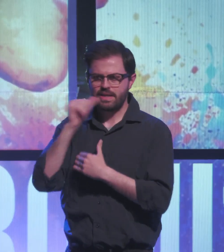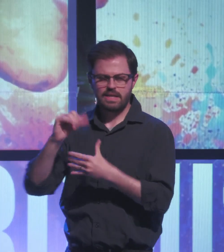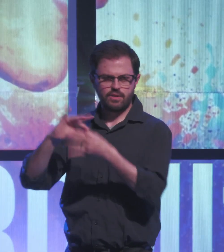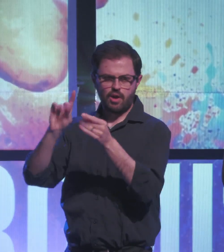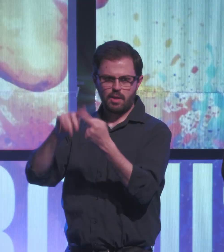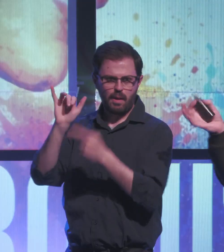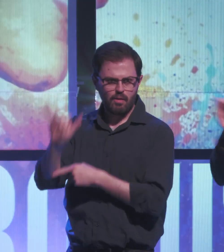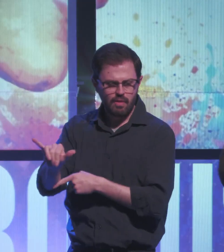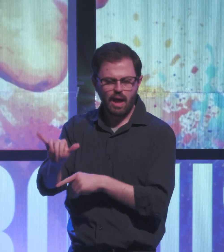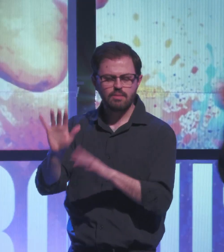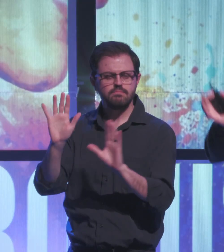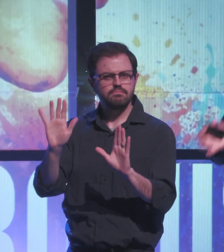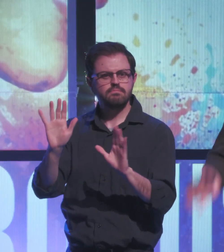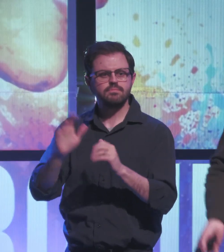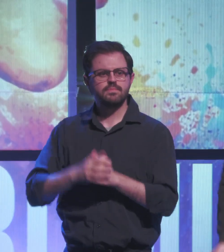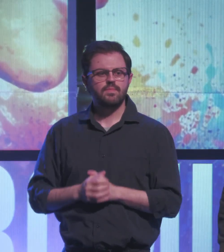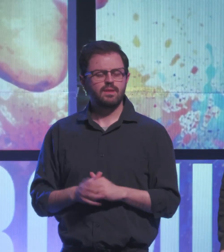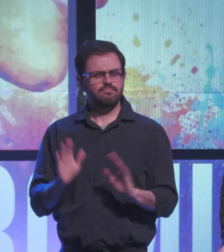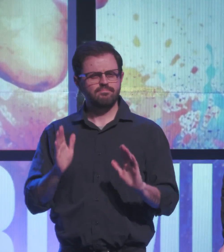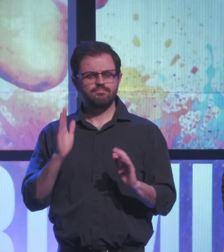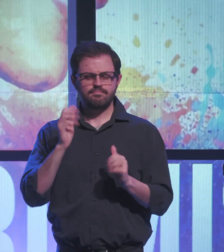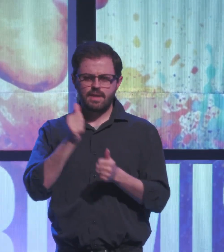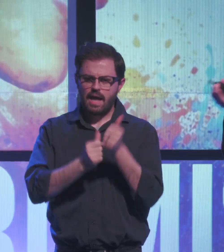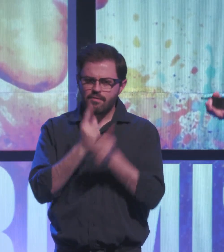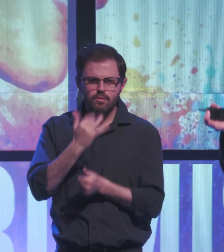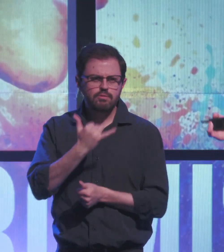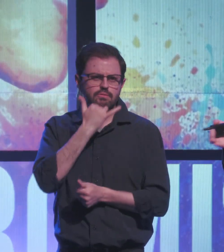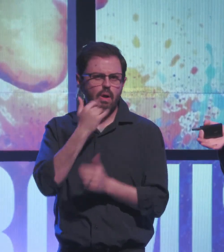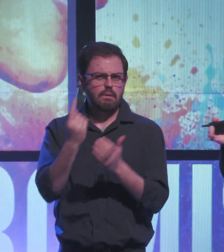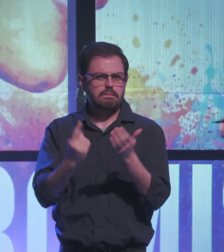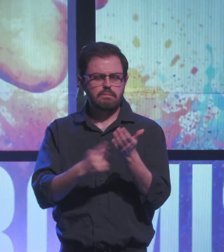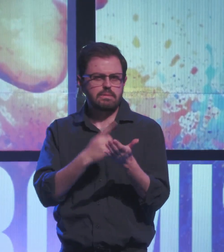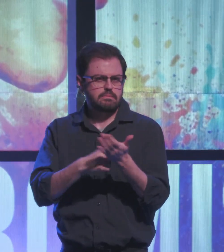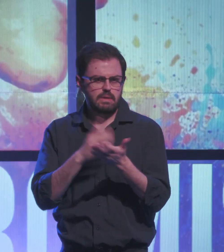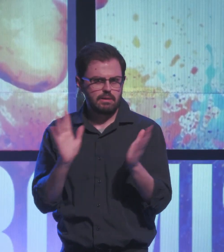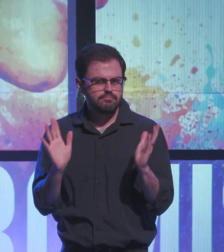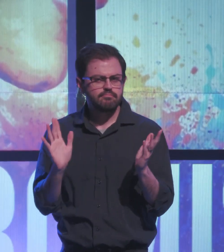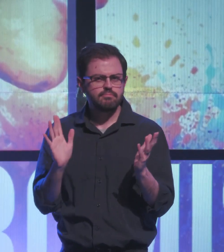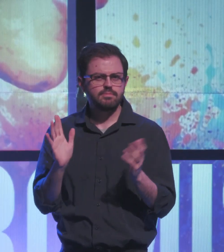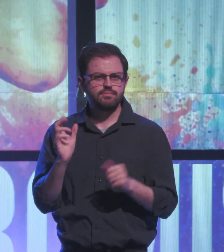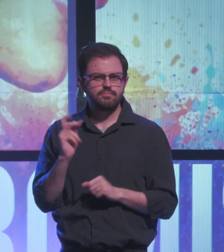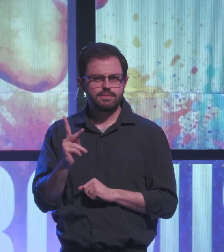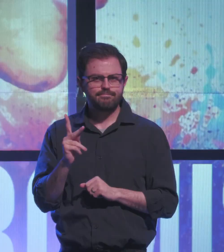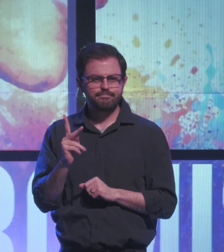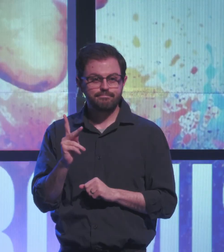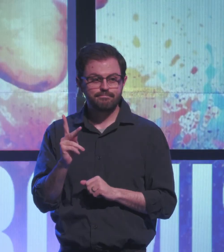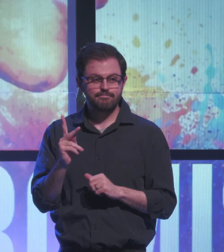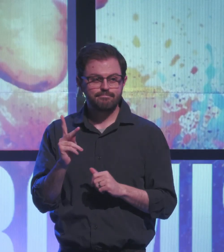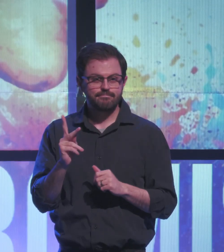Now, we're all wrong at times, okay? We're all wrong at times.